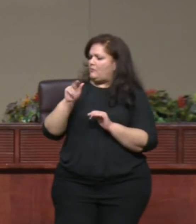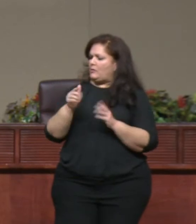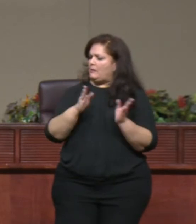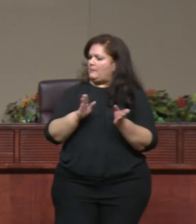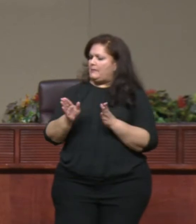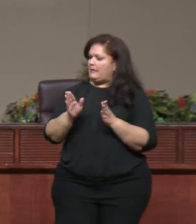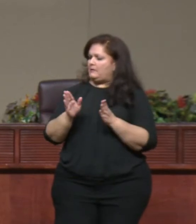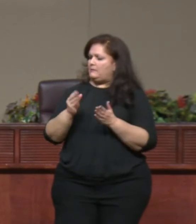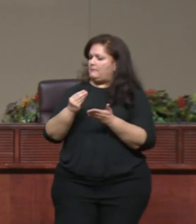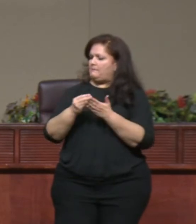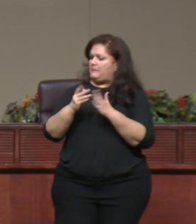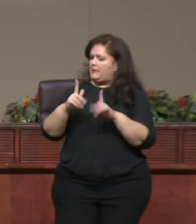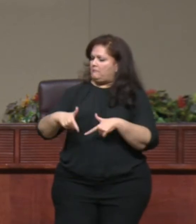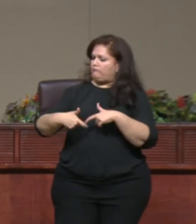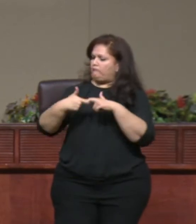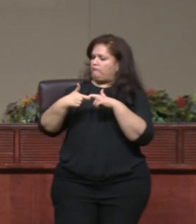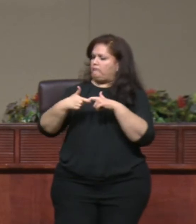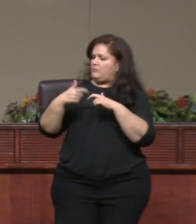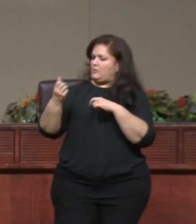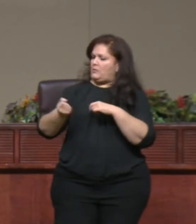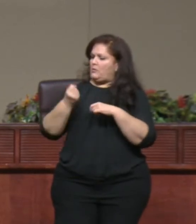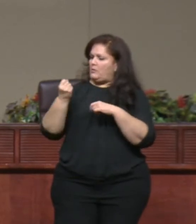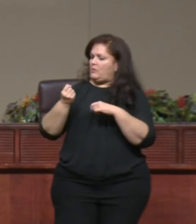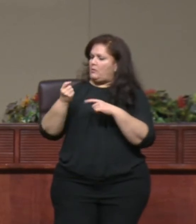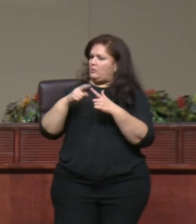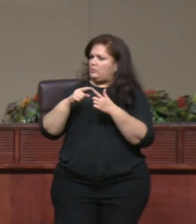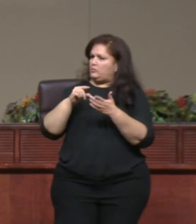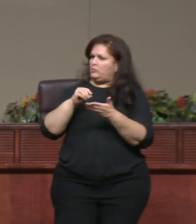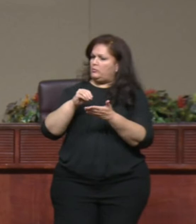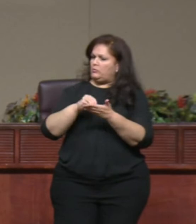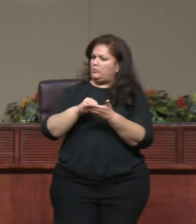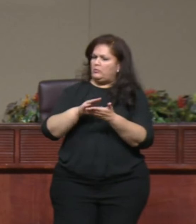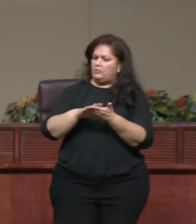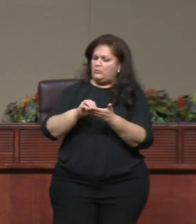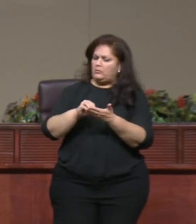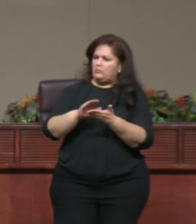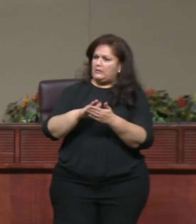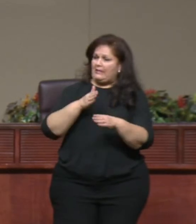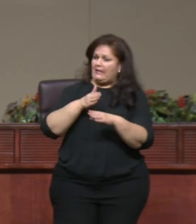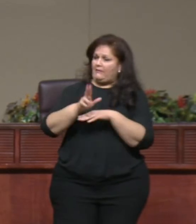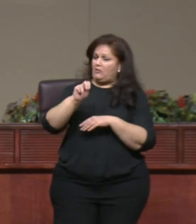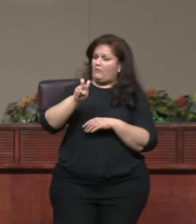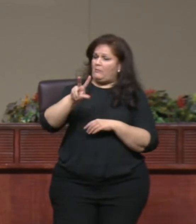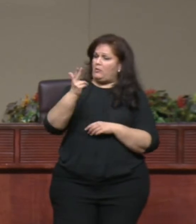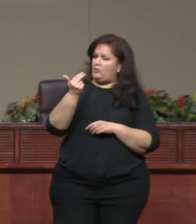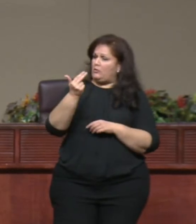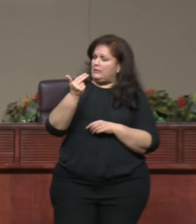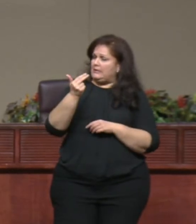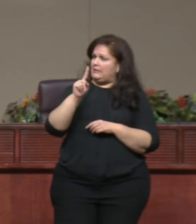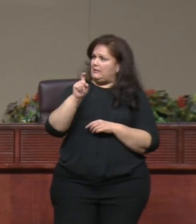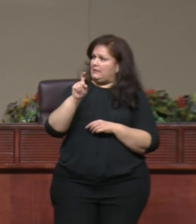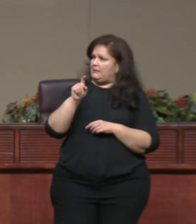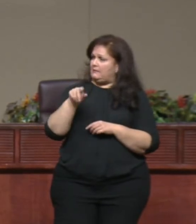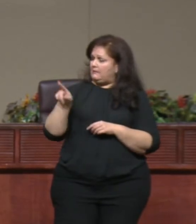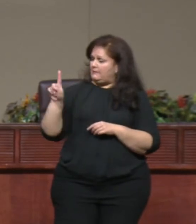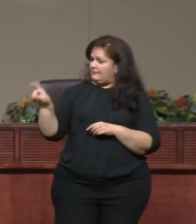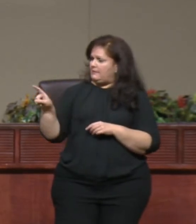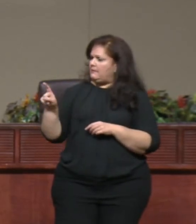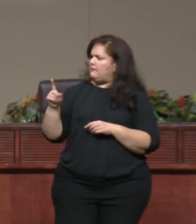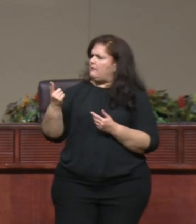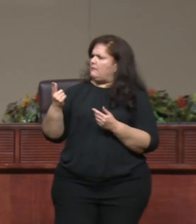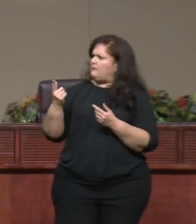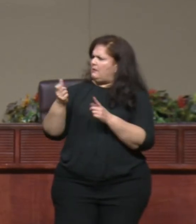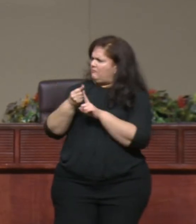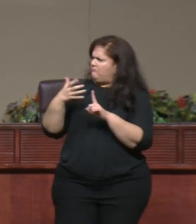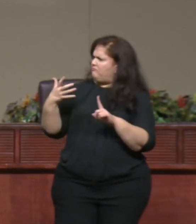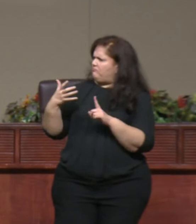stop funding local efforts to trace new coronavirus infections after November 30th? If yes, what more can you tell us?